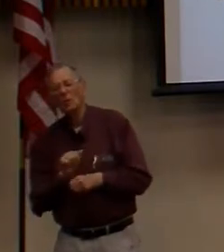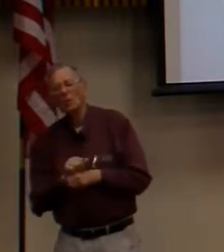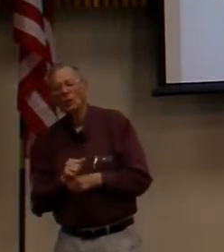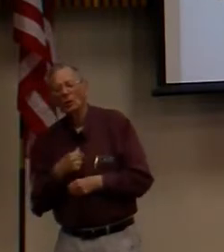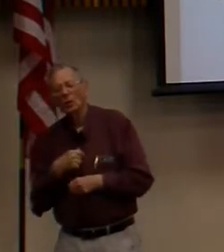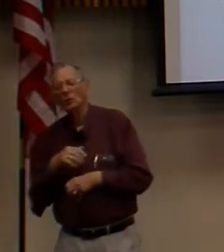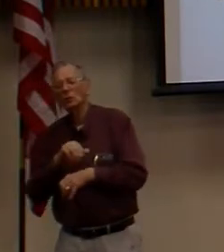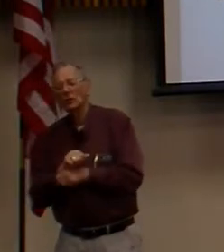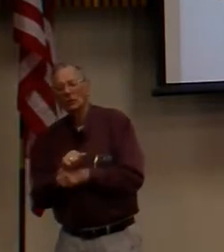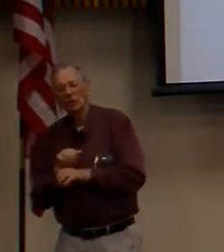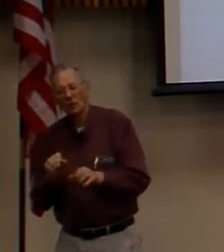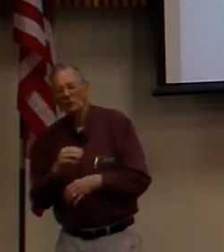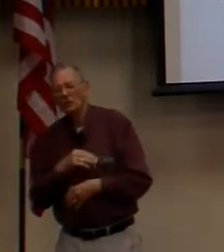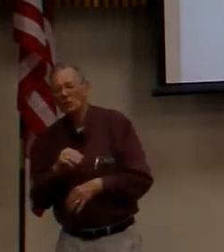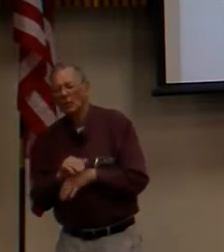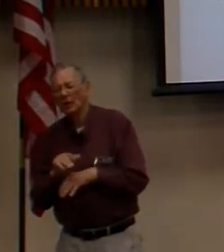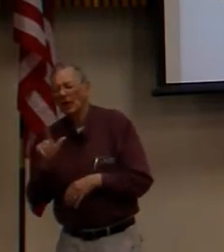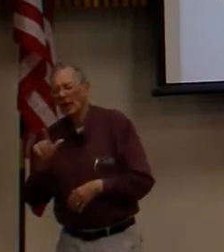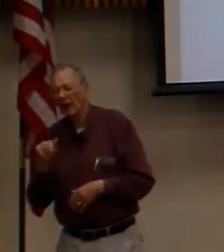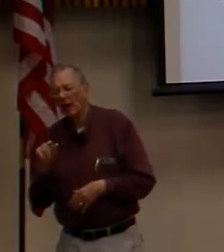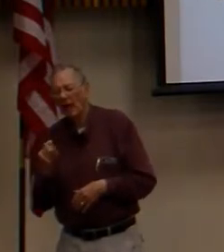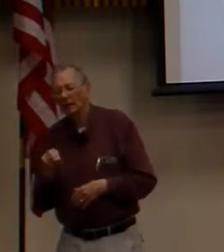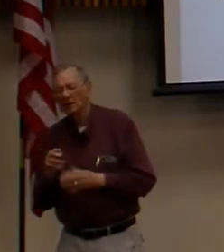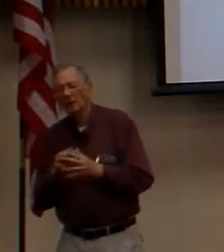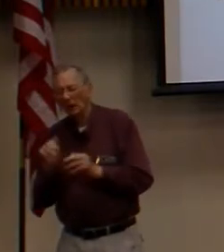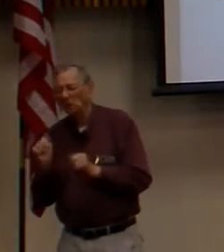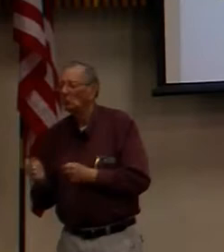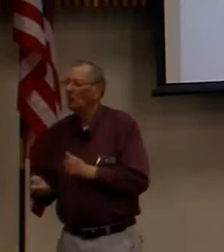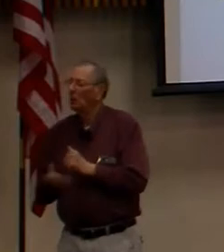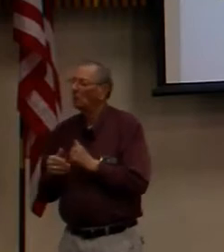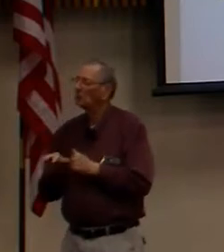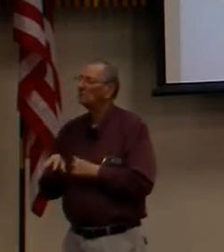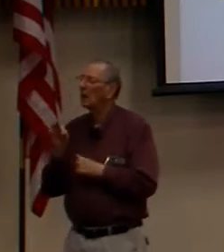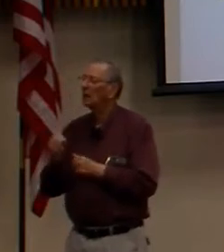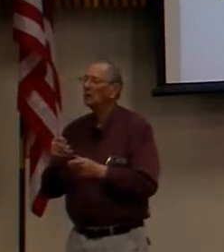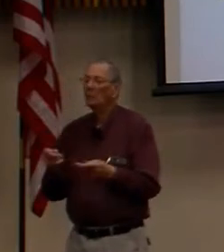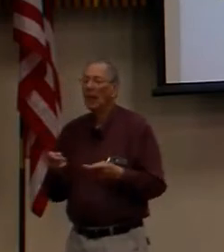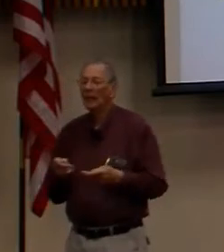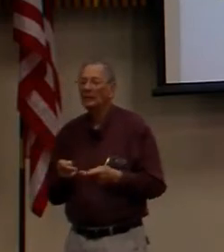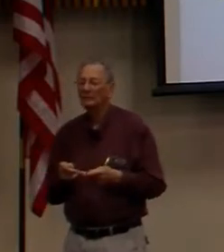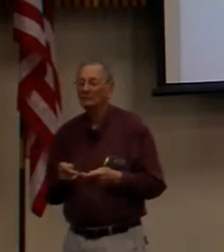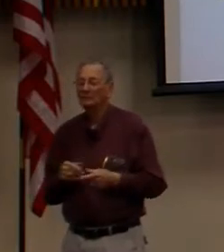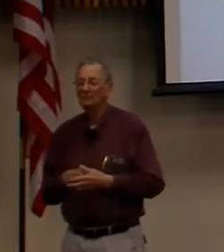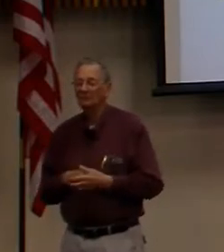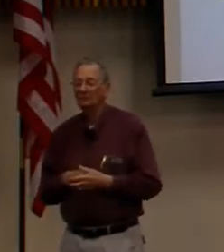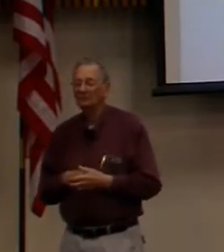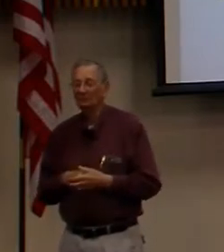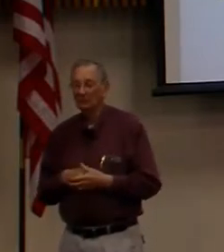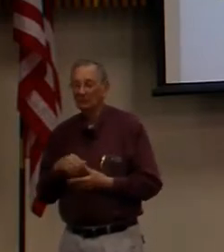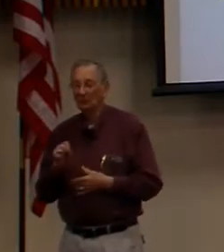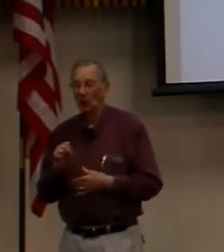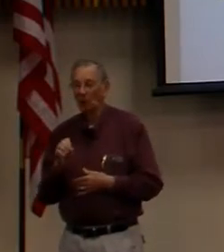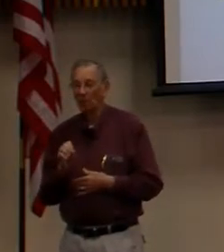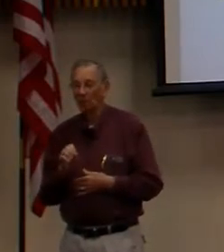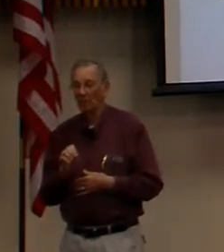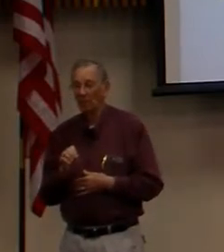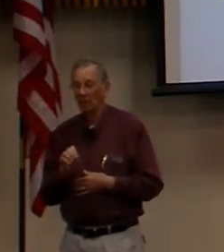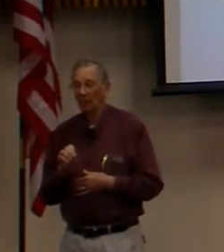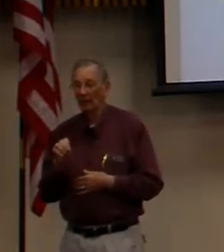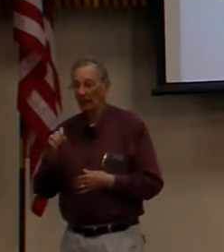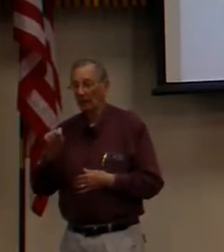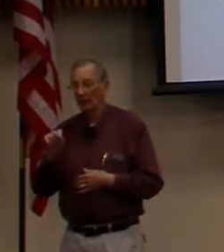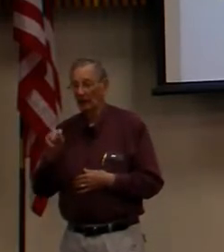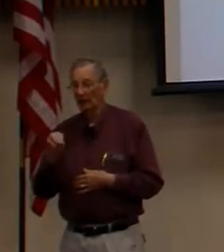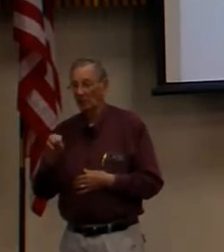We've traditionally done mission work in Latin America. Can you kind of help us find a spot? And so Tim Burrow and